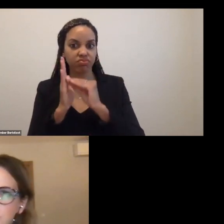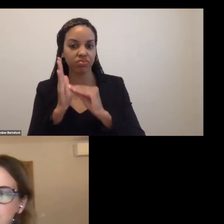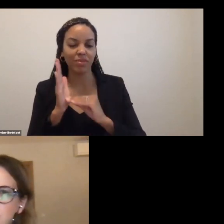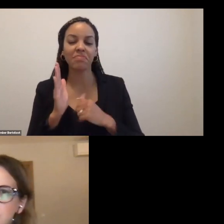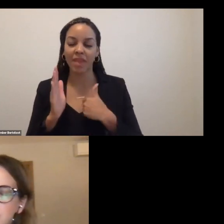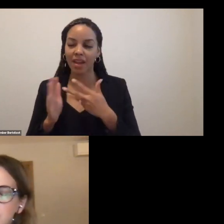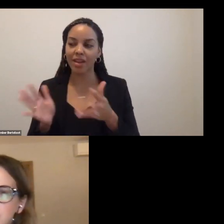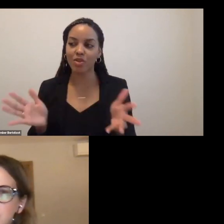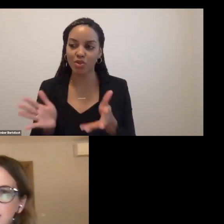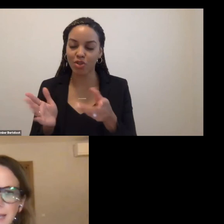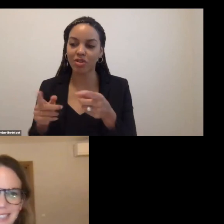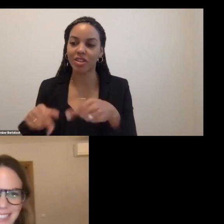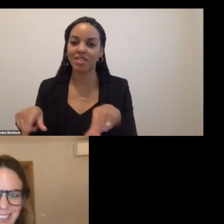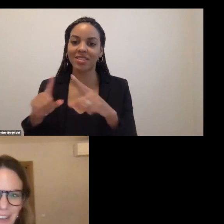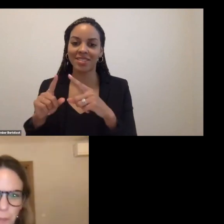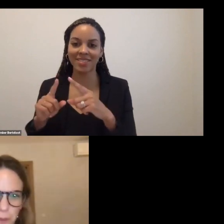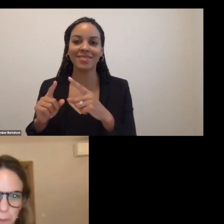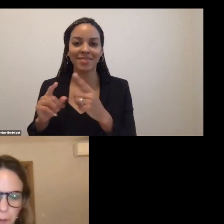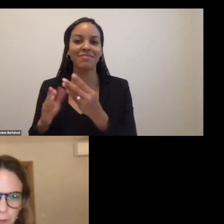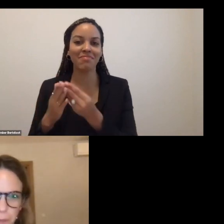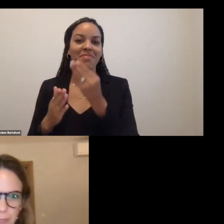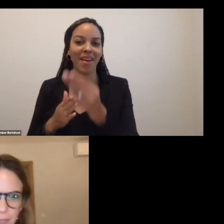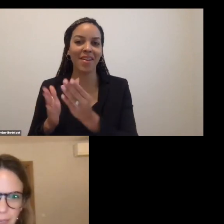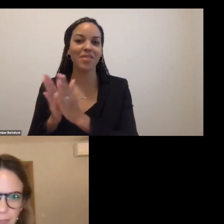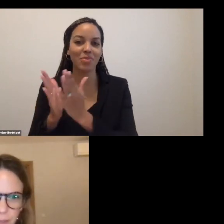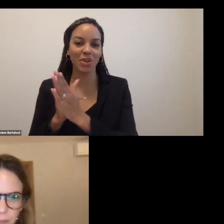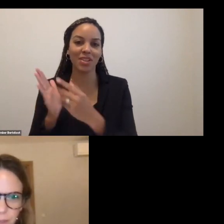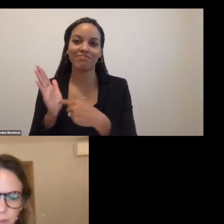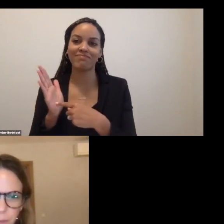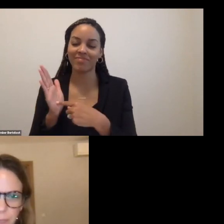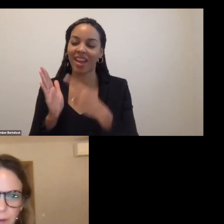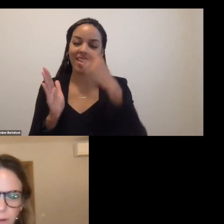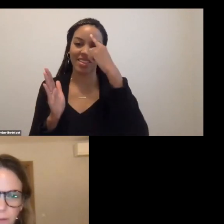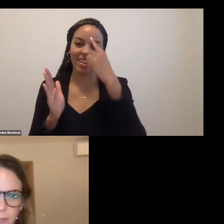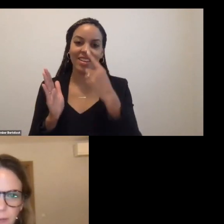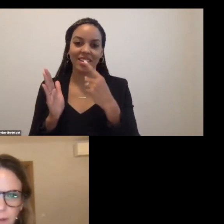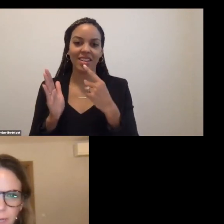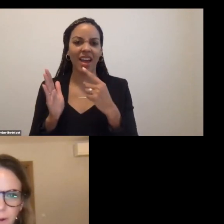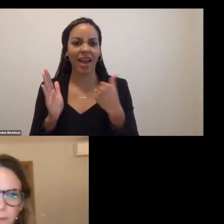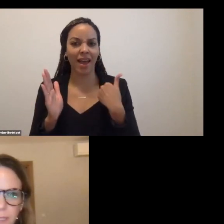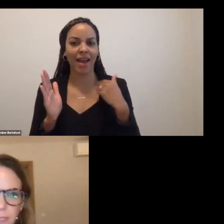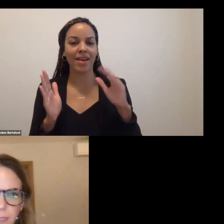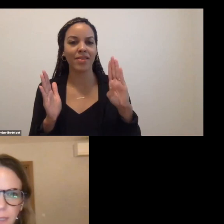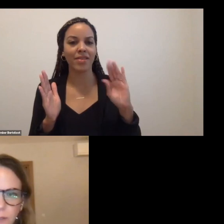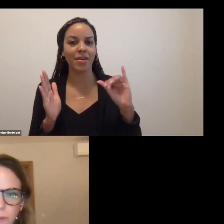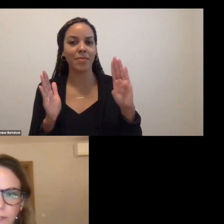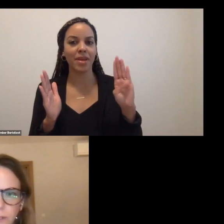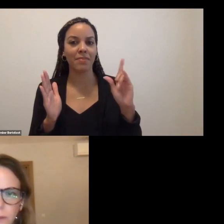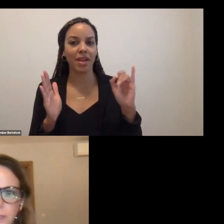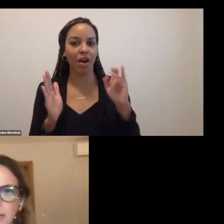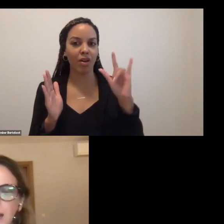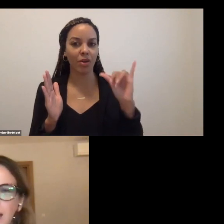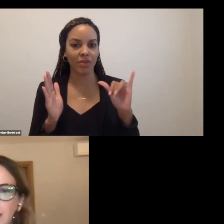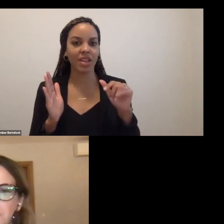the attendee to get a copy of the book, because I think there's a bibliography in there and many references that you refer